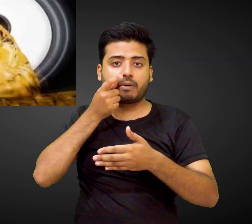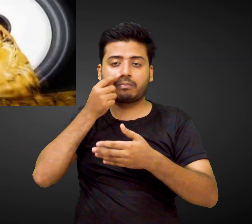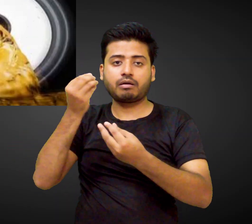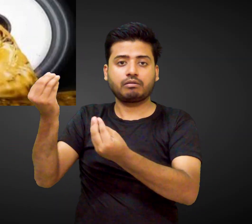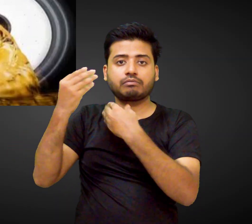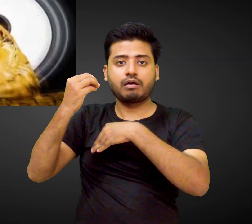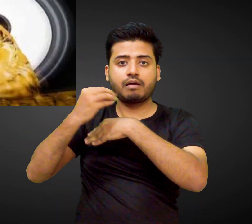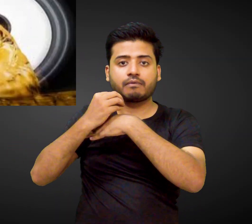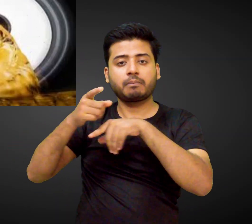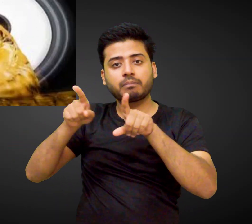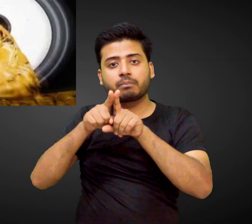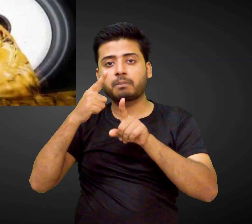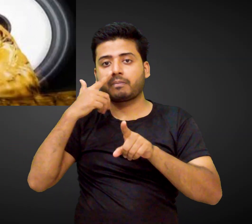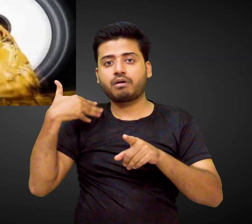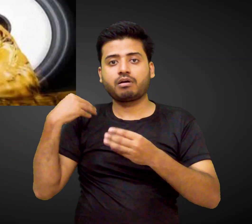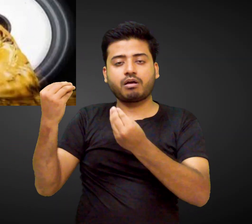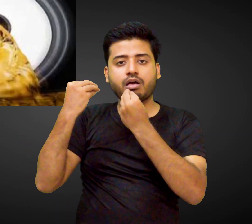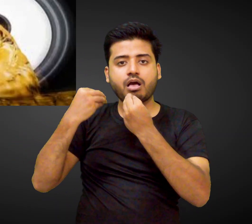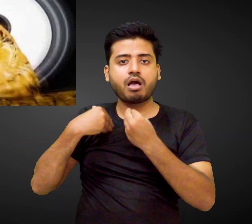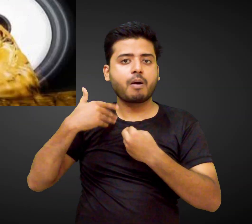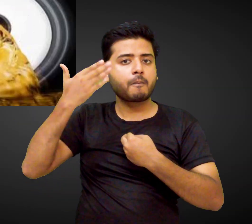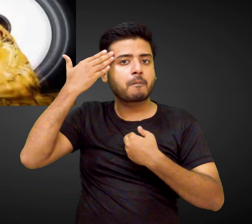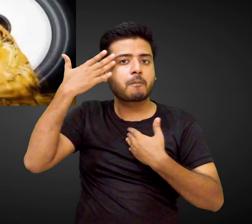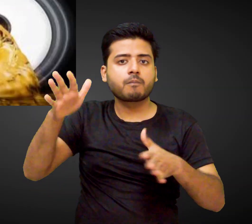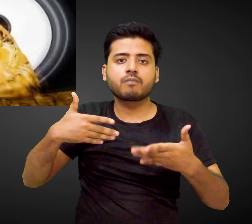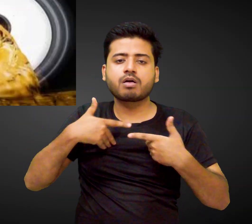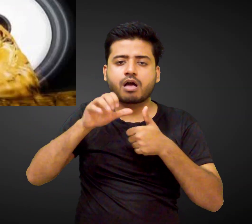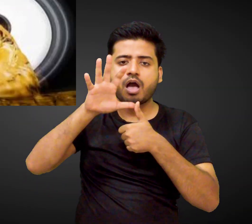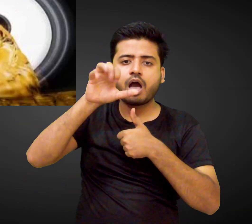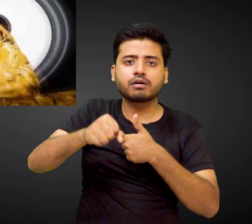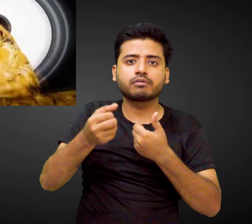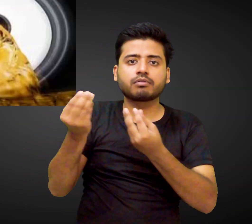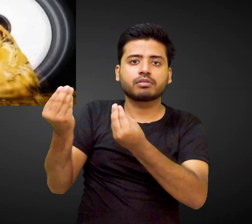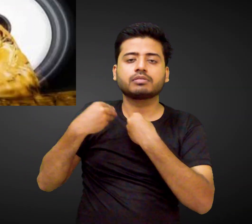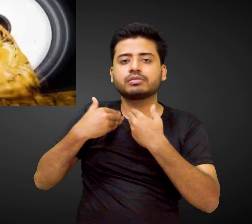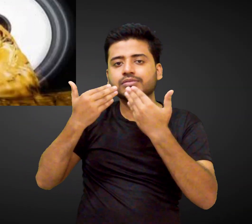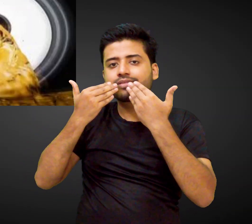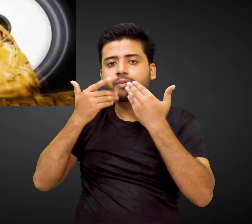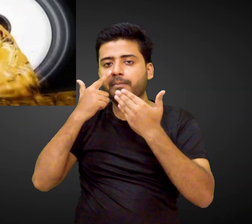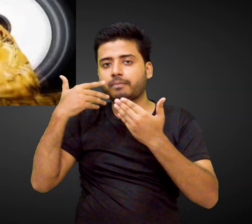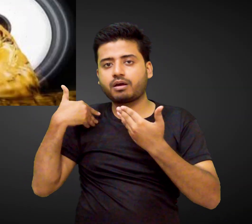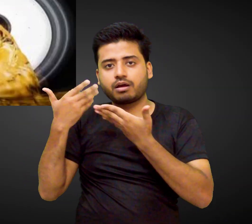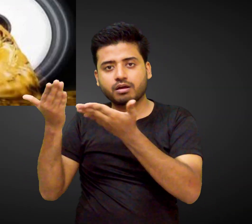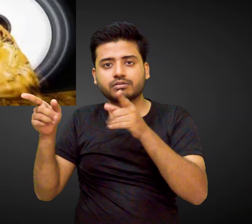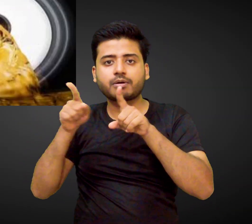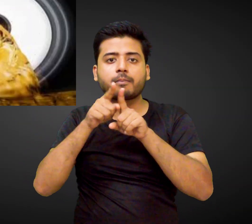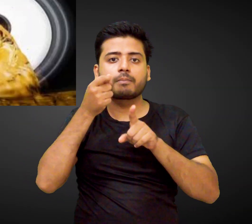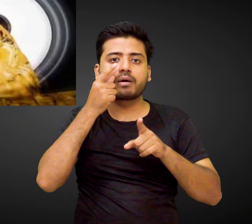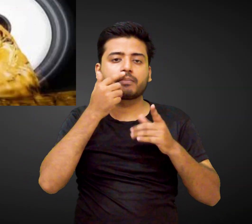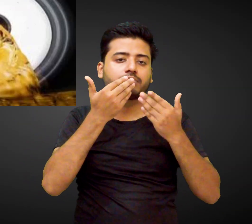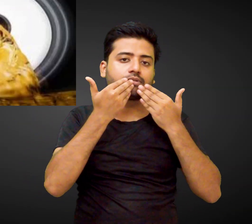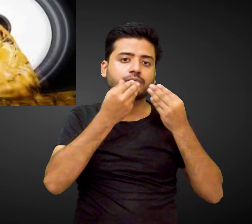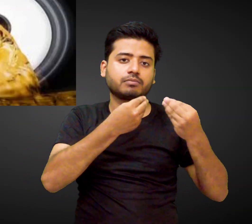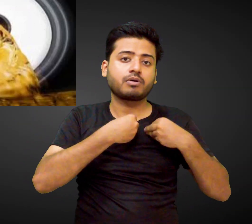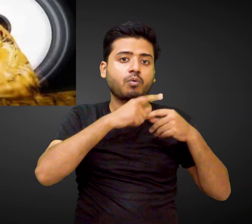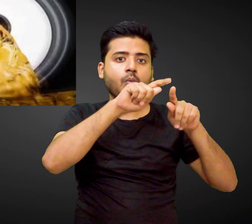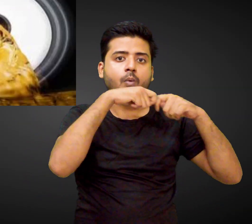14 September 2025, the petrol price in Allahabad stands at 95 rupees 77 paise. The